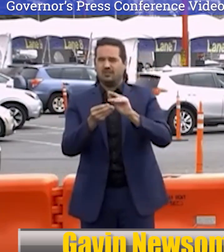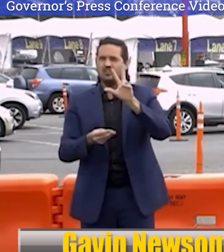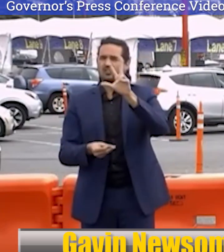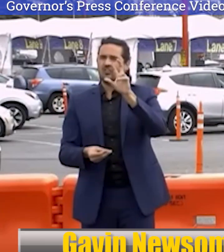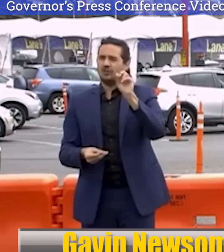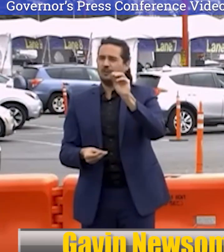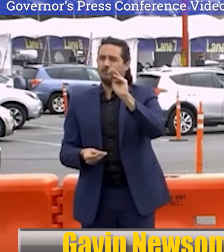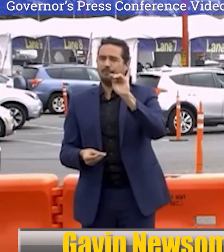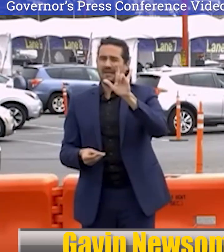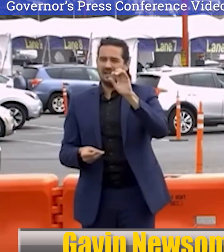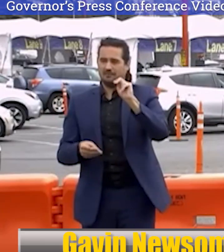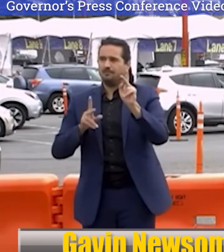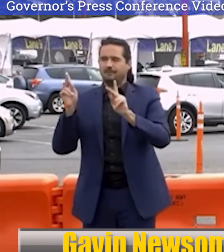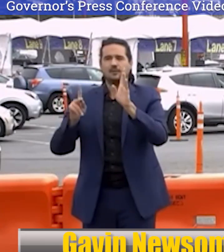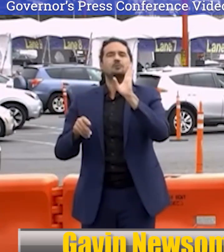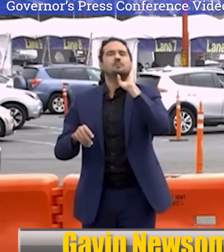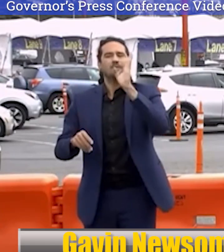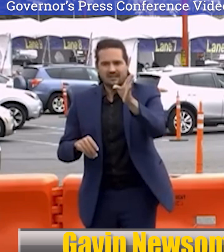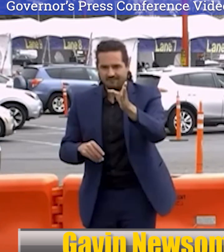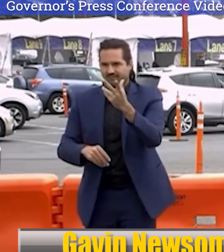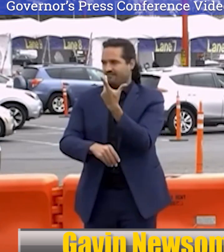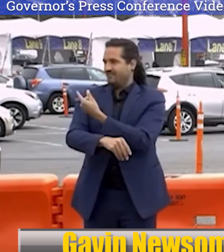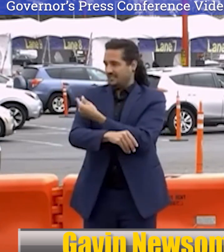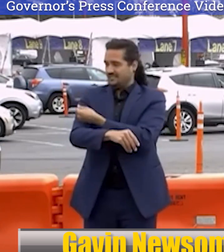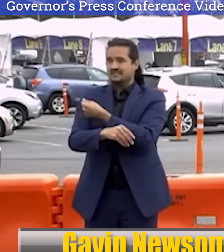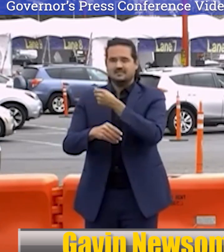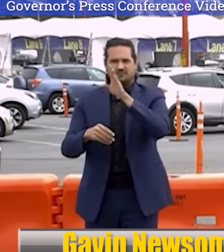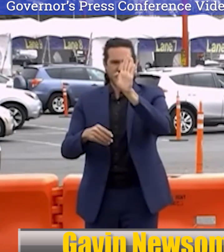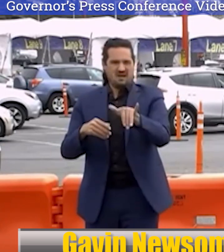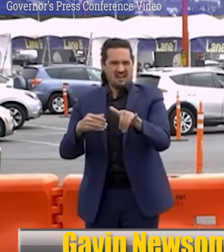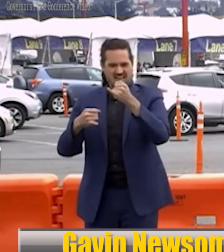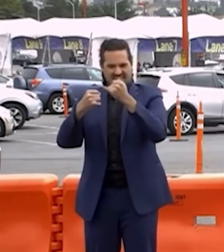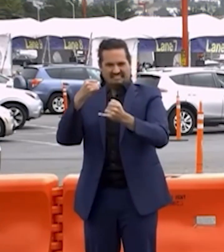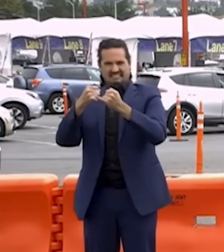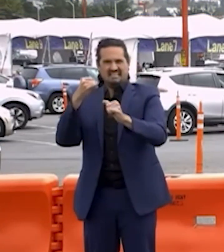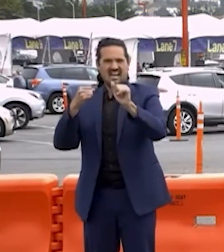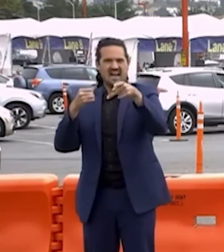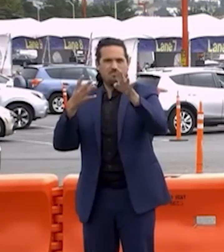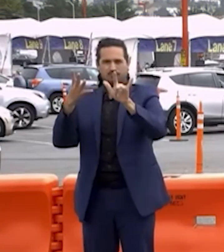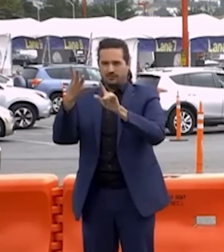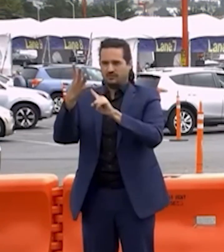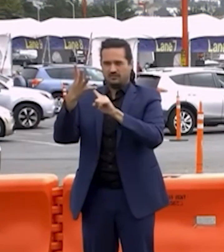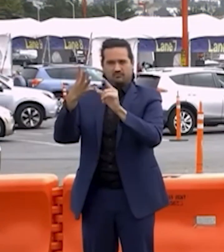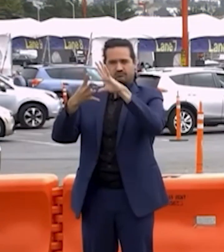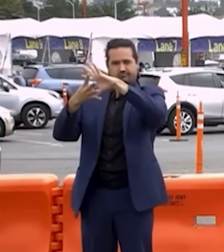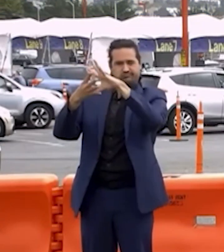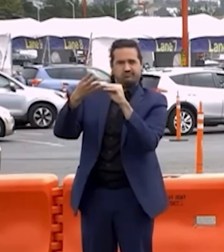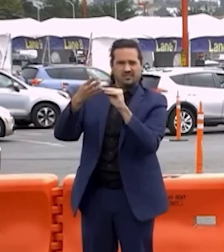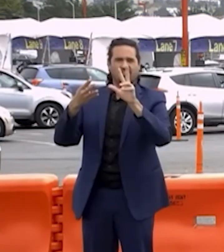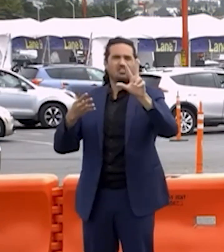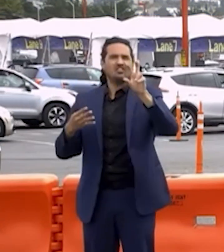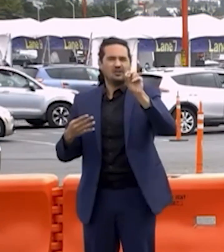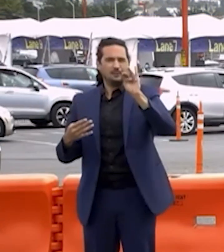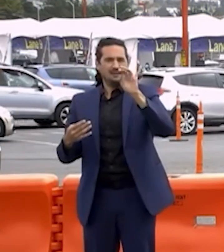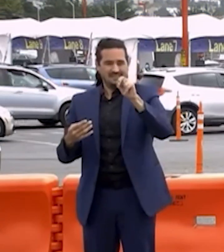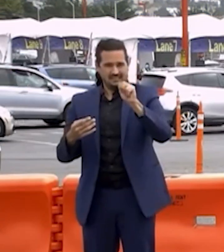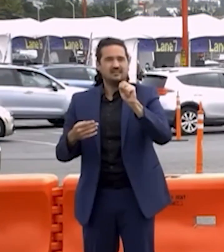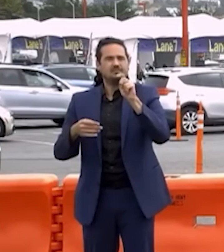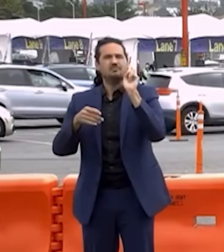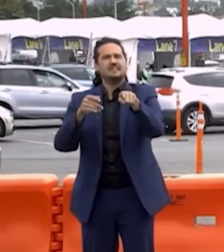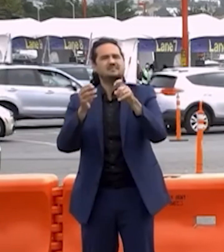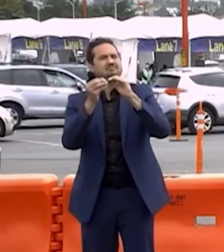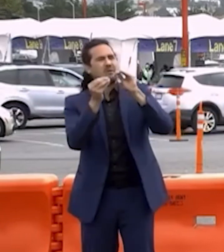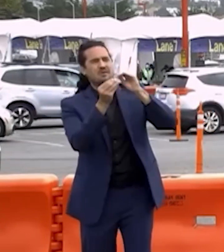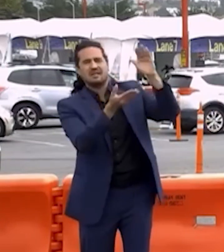expectation of an abundance of doses coming in from the federal government through the end of this month and into May, we can confidently say